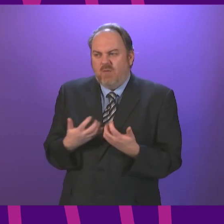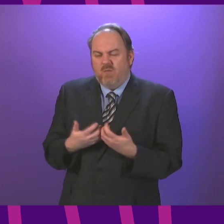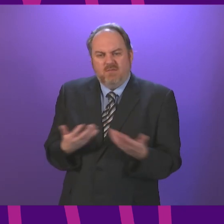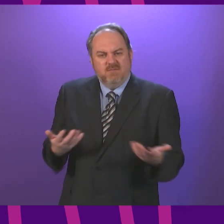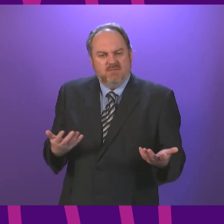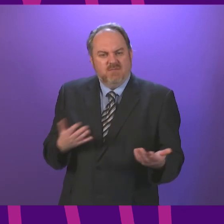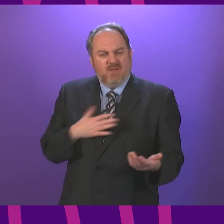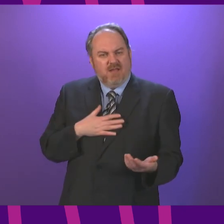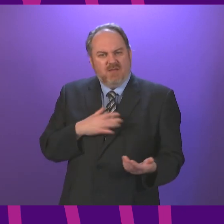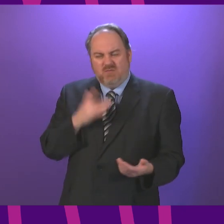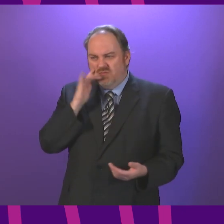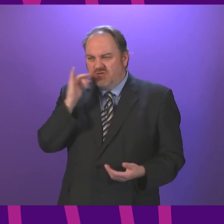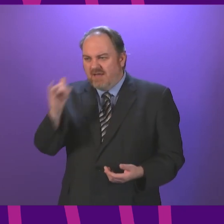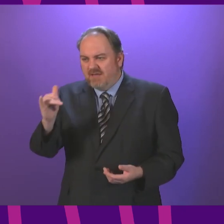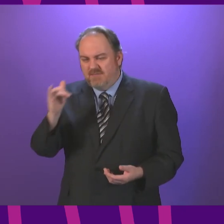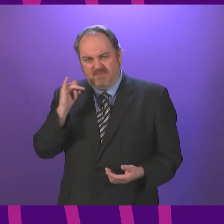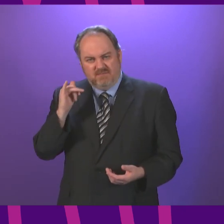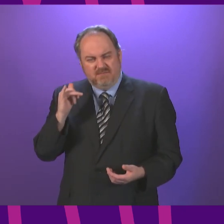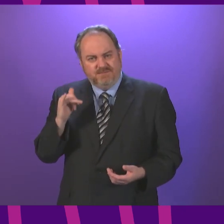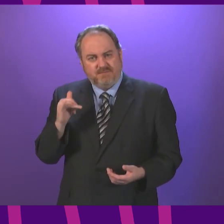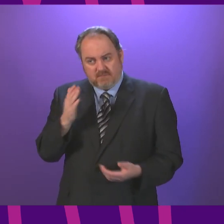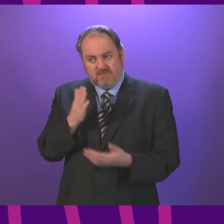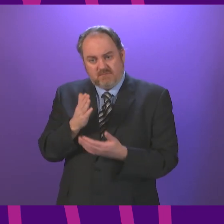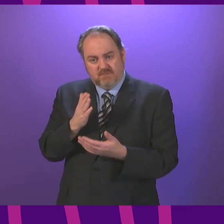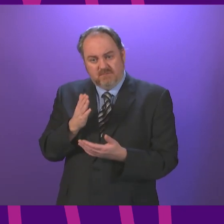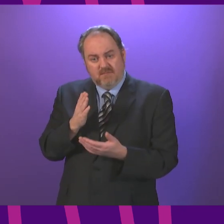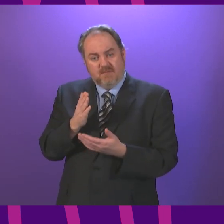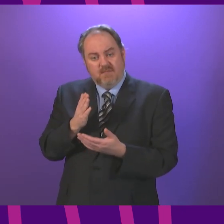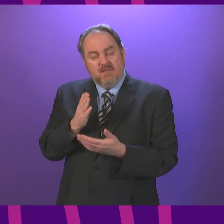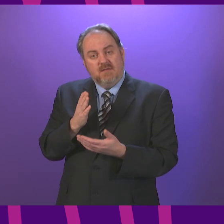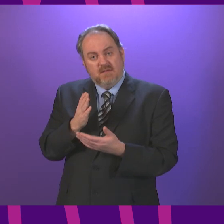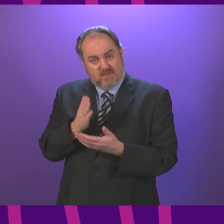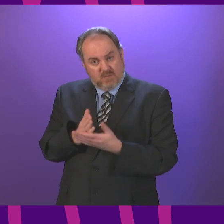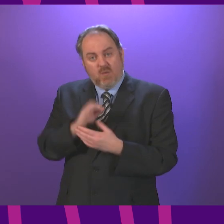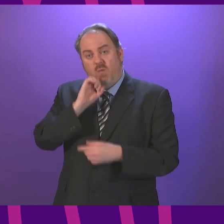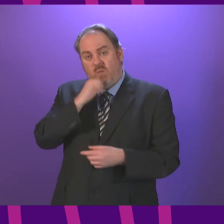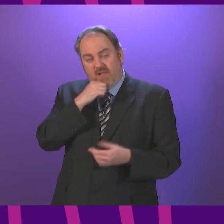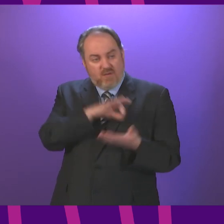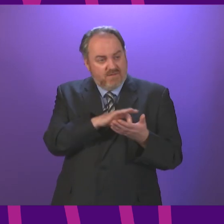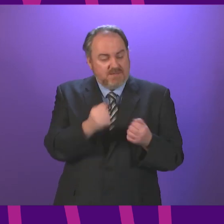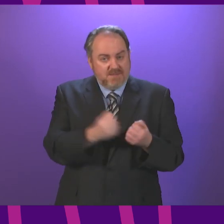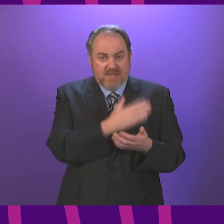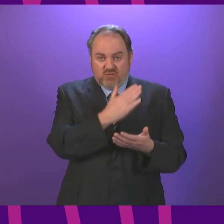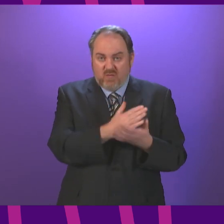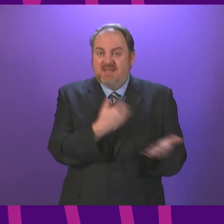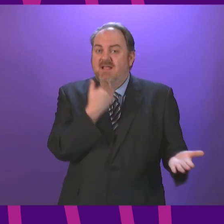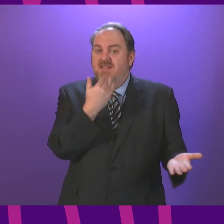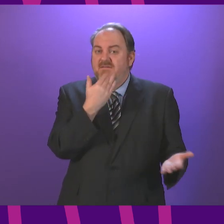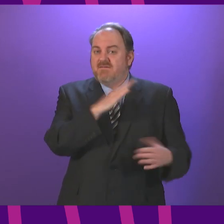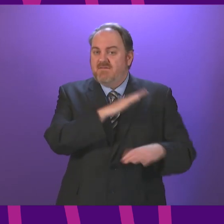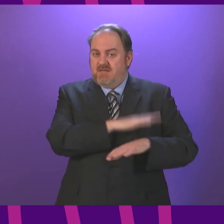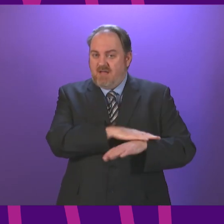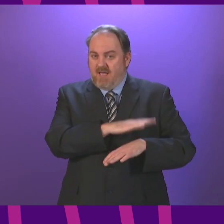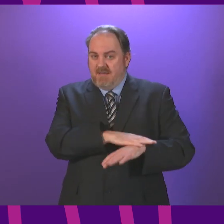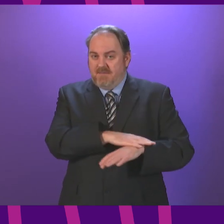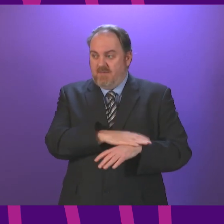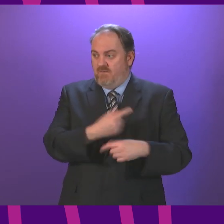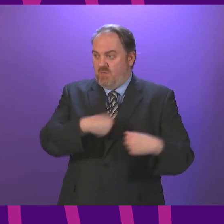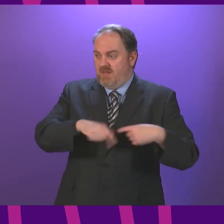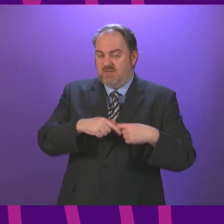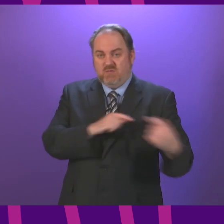I would like to ask you, Presiding Officer, can the Bureau ensure that time is allocated in this Chamber